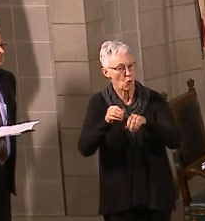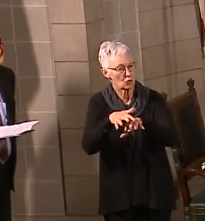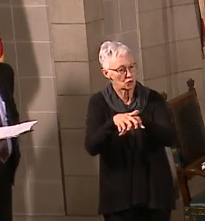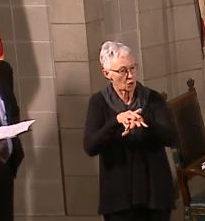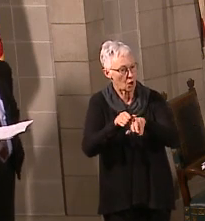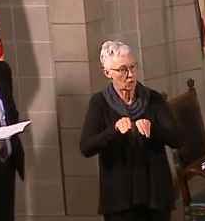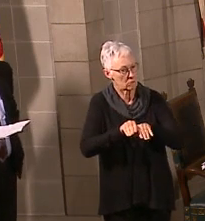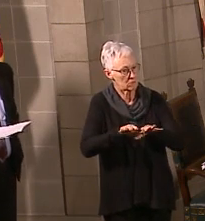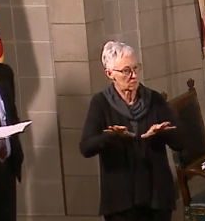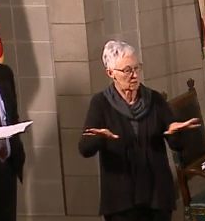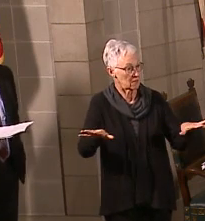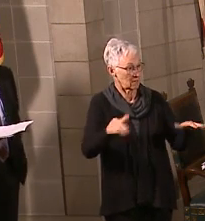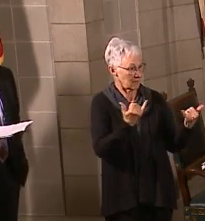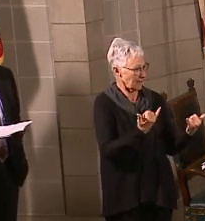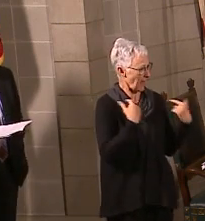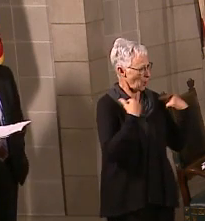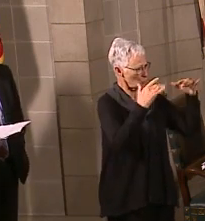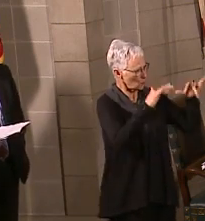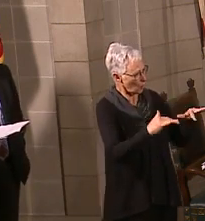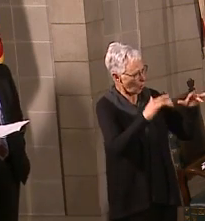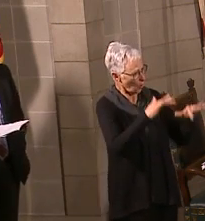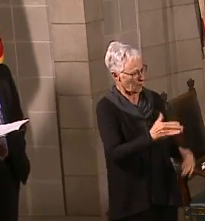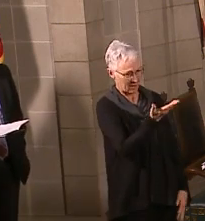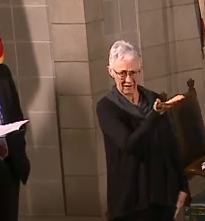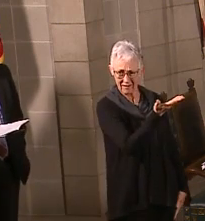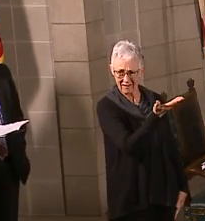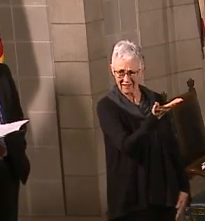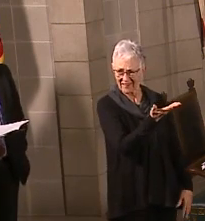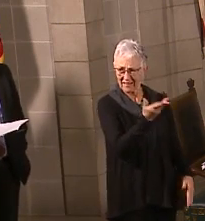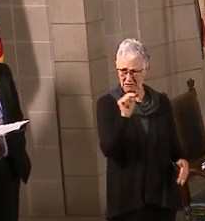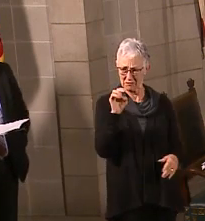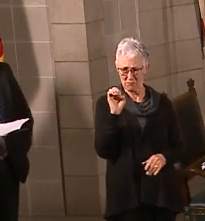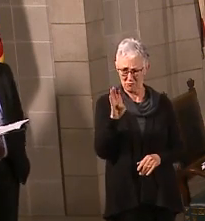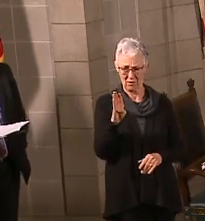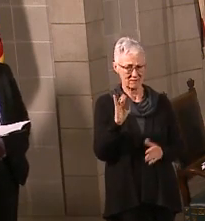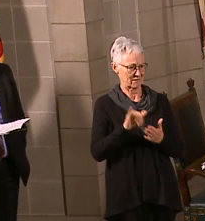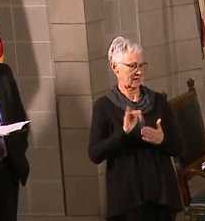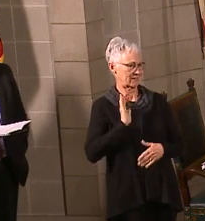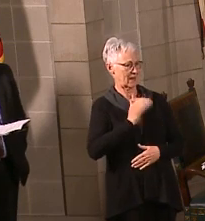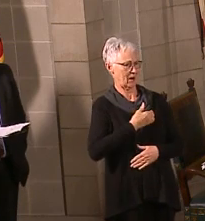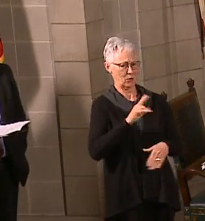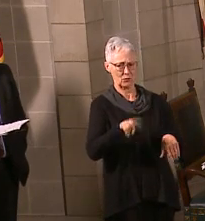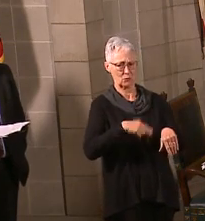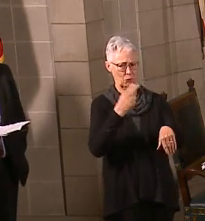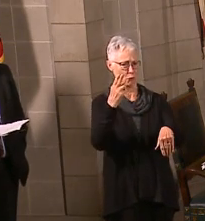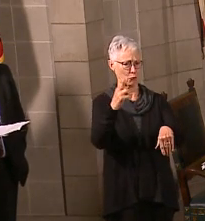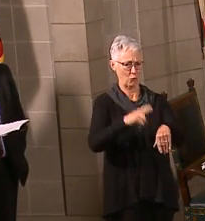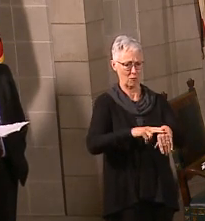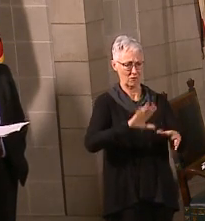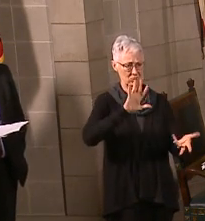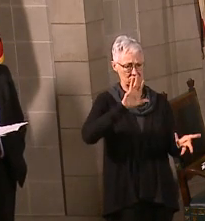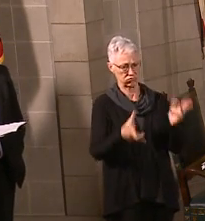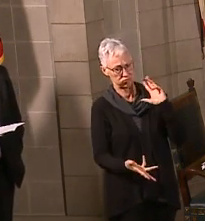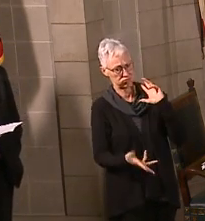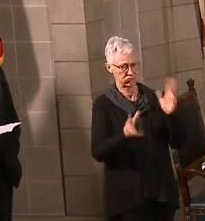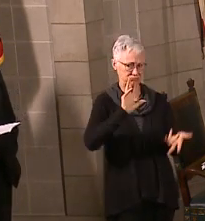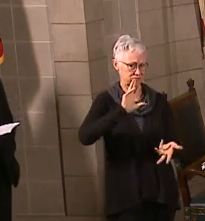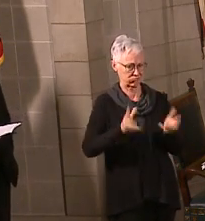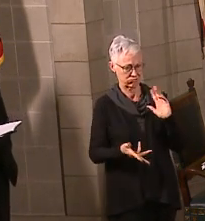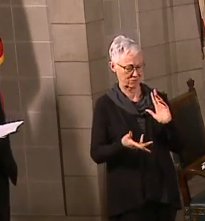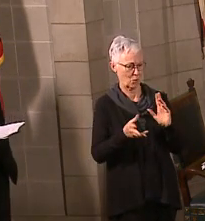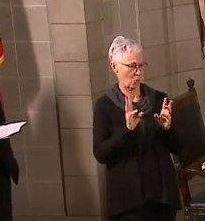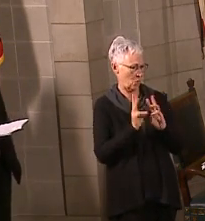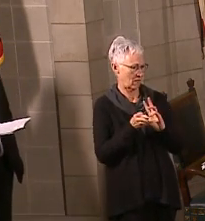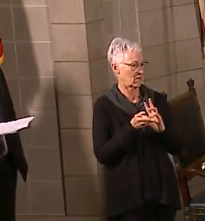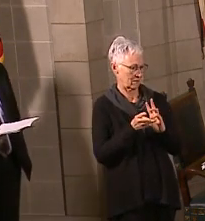only thing that is normal in Nebraska is the weather. Here we are in the middle of April, and it's snowing, just like it always does to us.